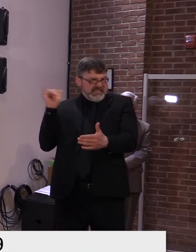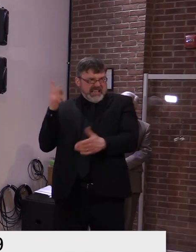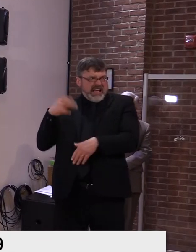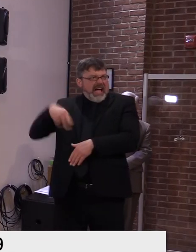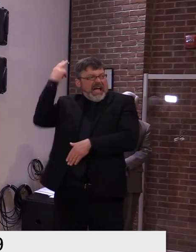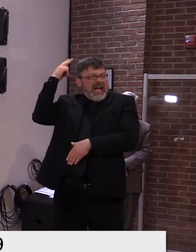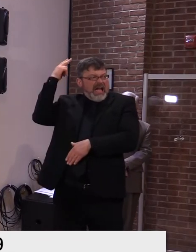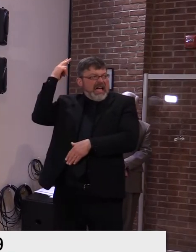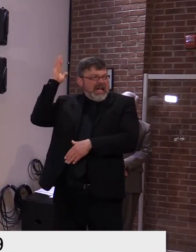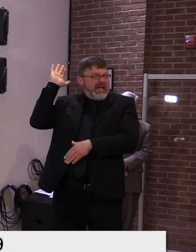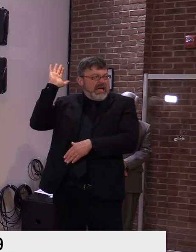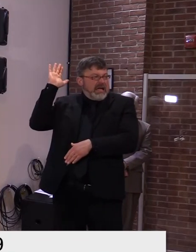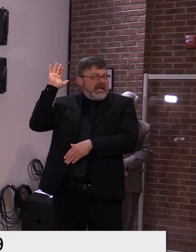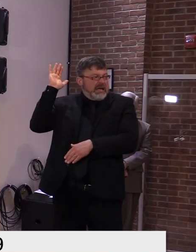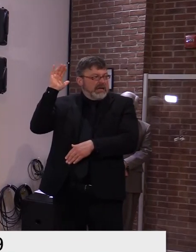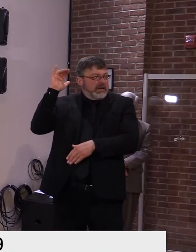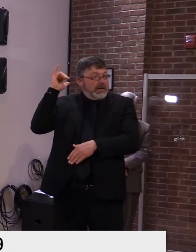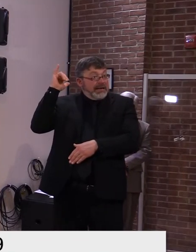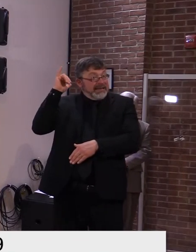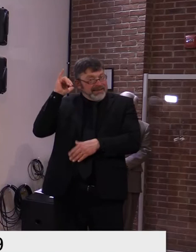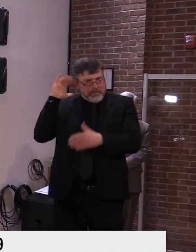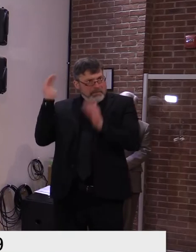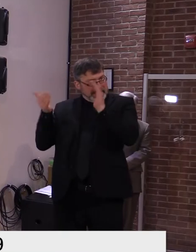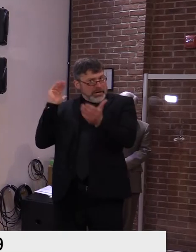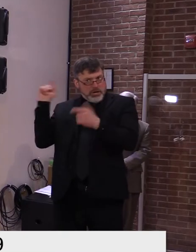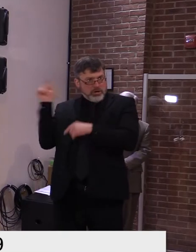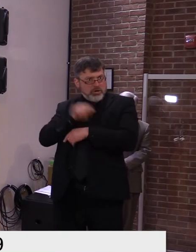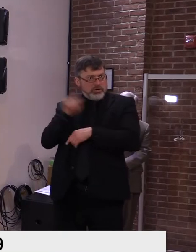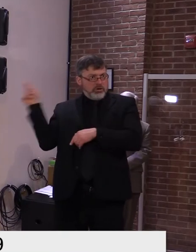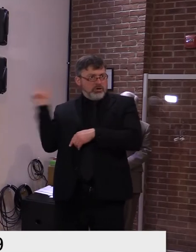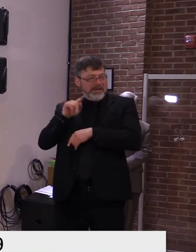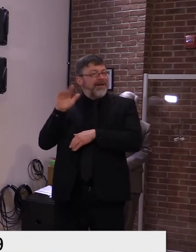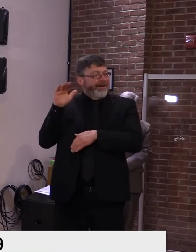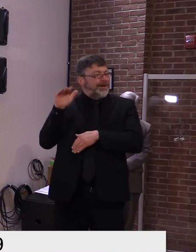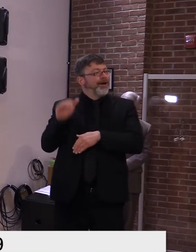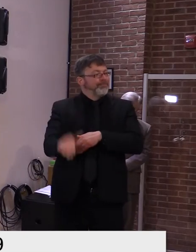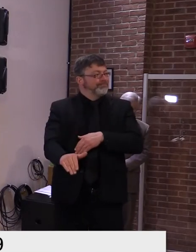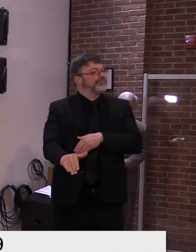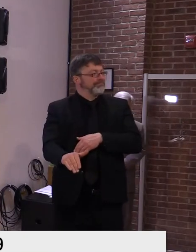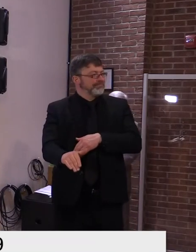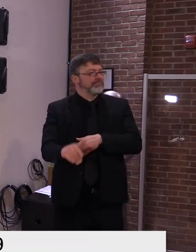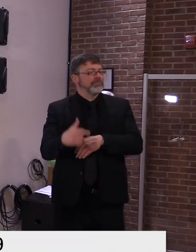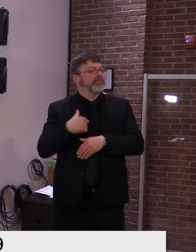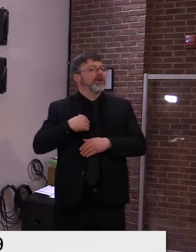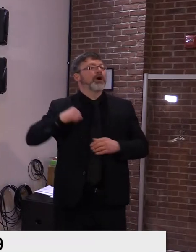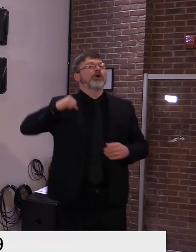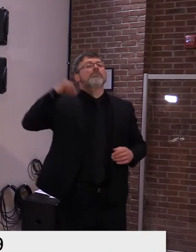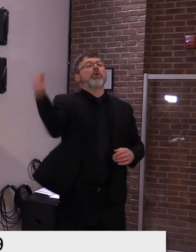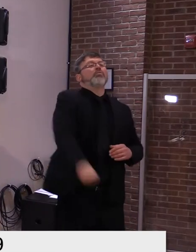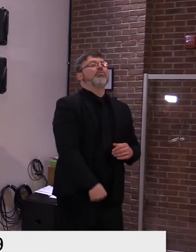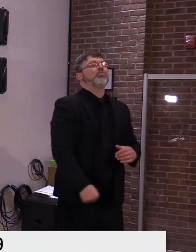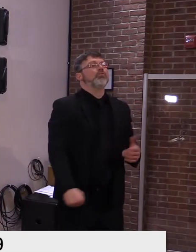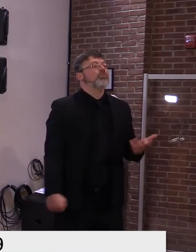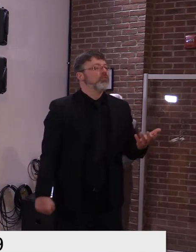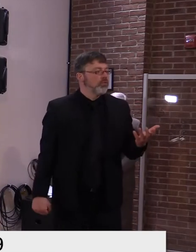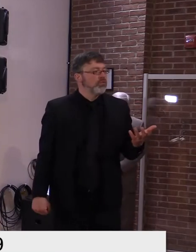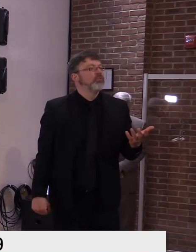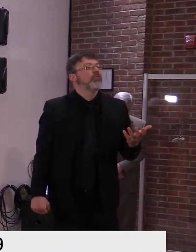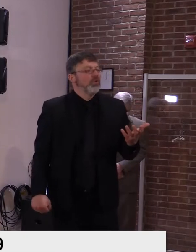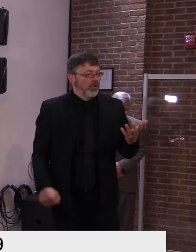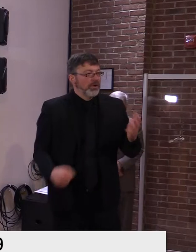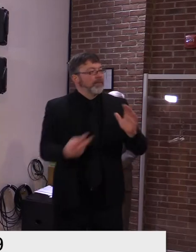dipping downward a bit, that gives us hope because we've been opening the spigot a little bit more in the last month or two,